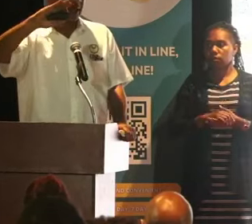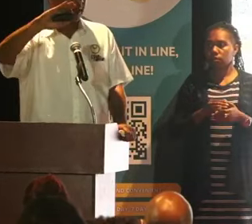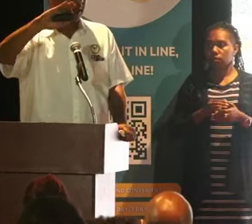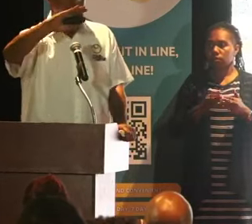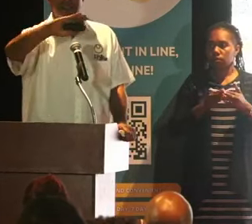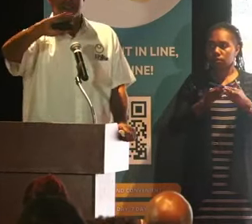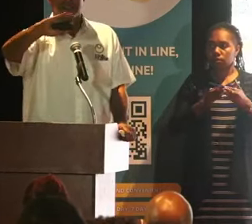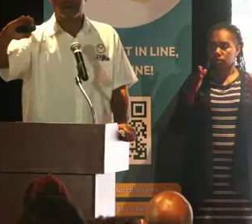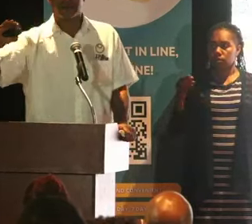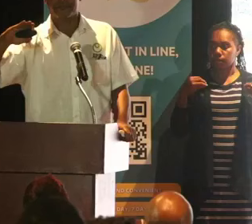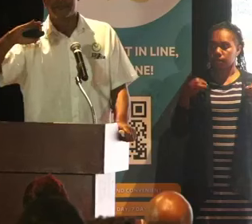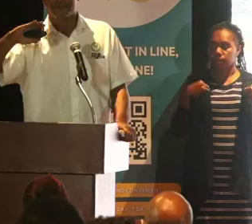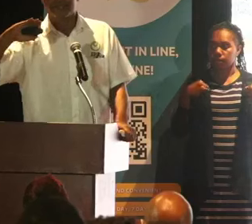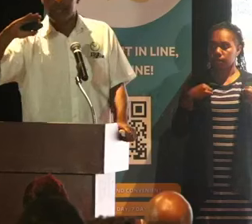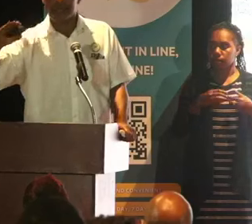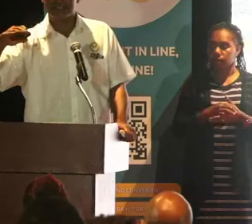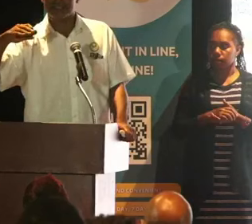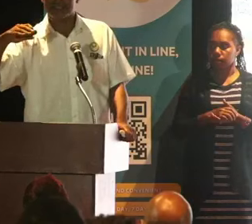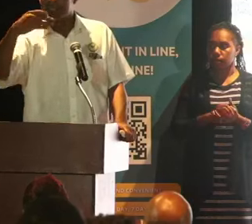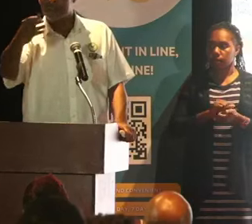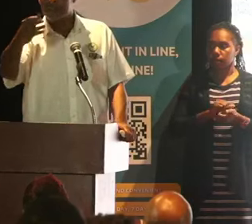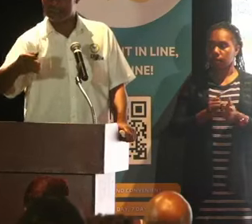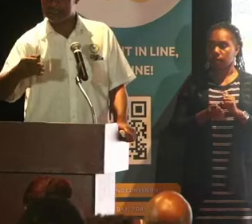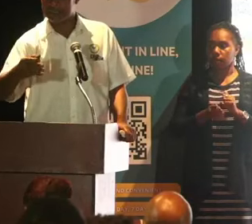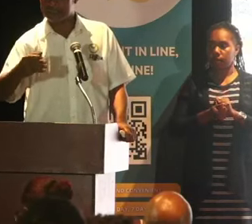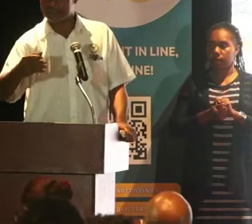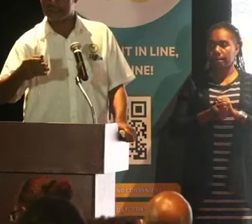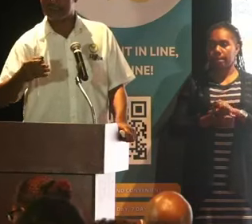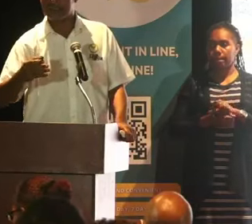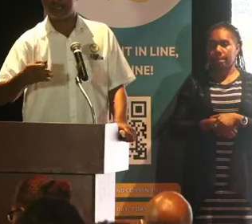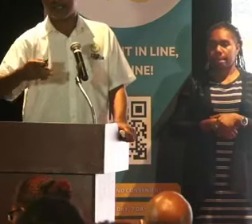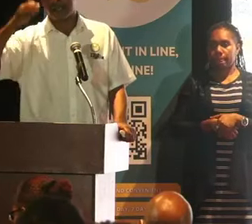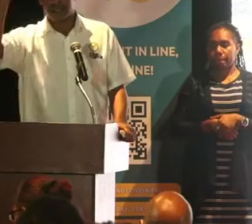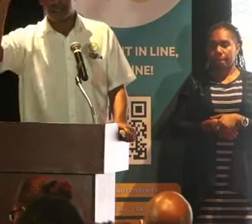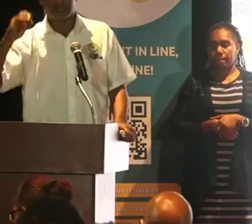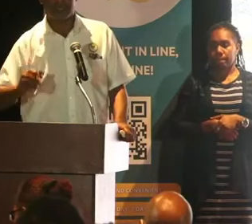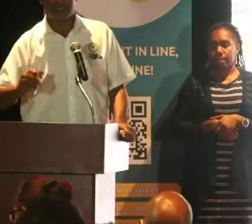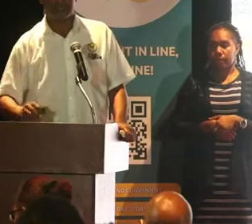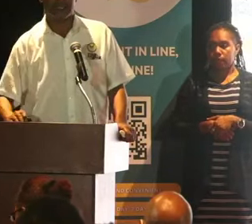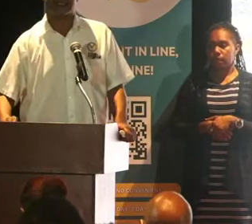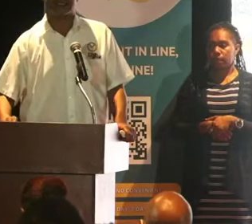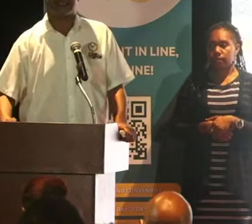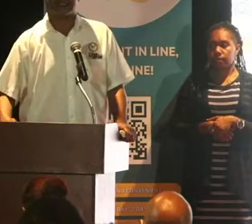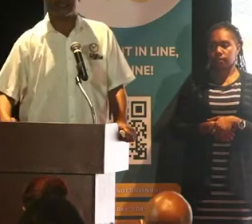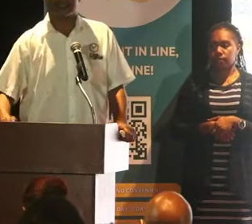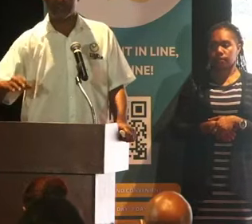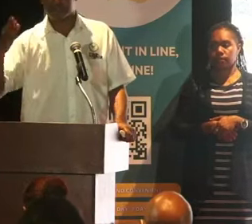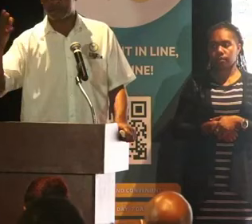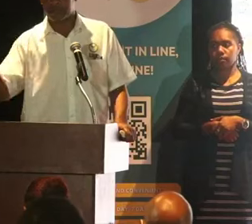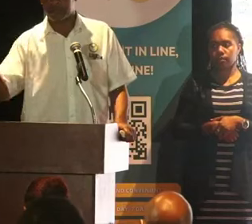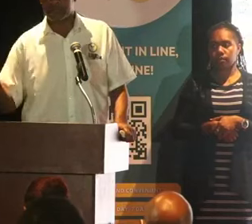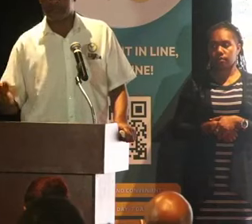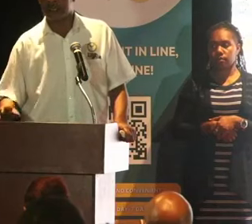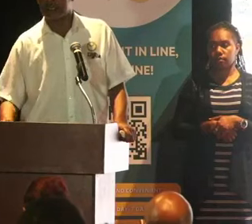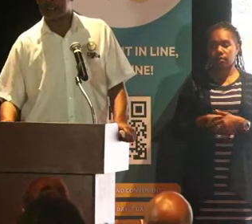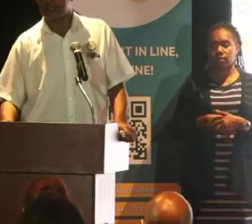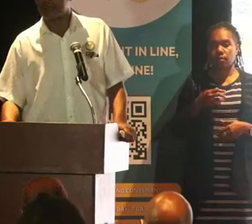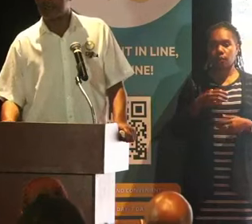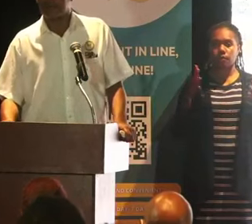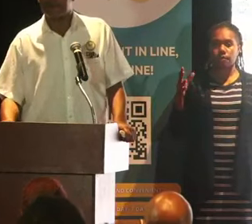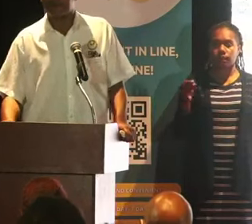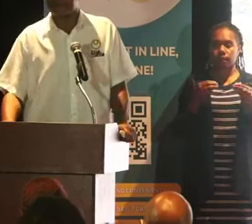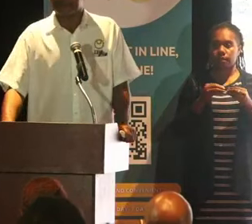bigger, you know, companies that do their businesses. And at a bigger scale, let's say, for example,